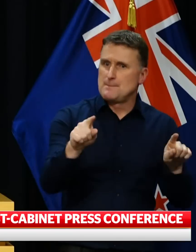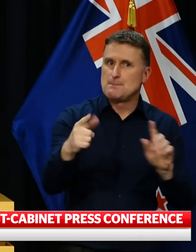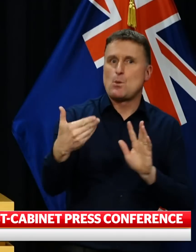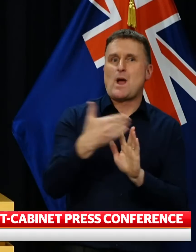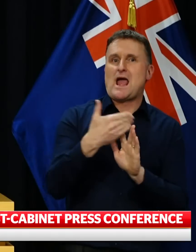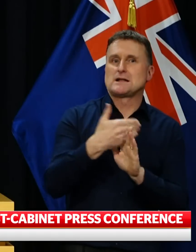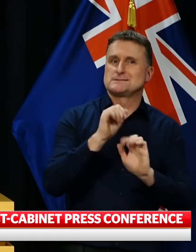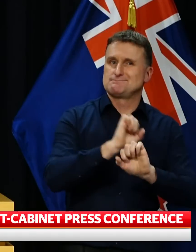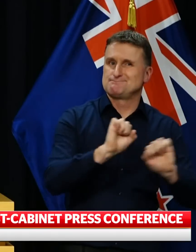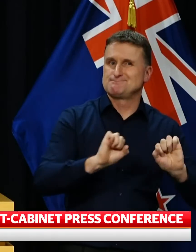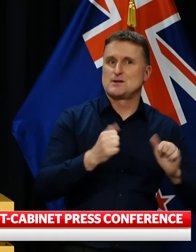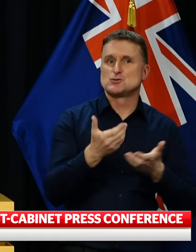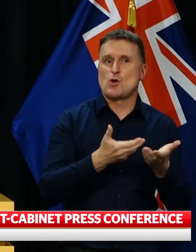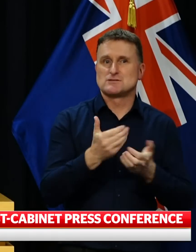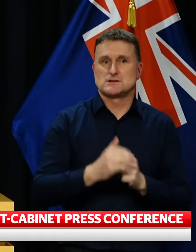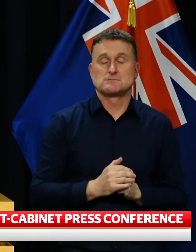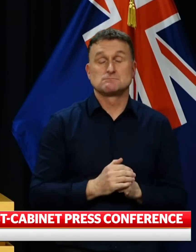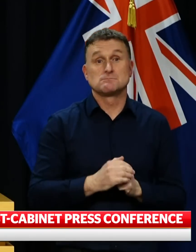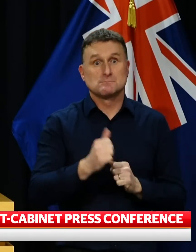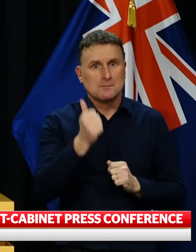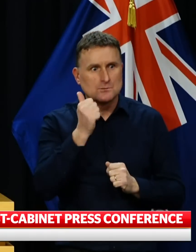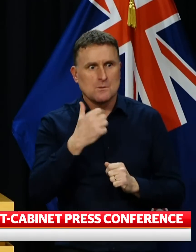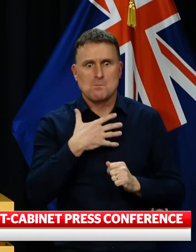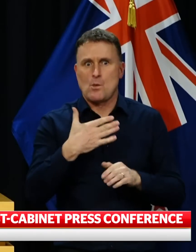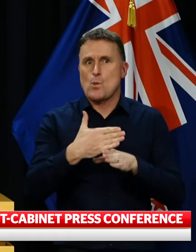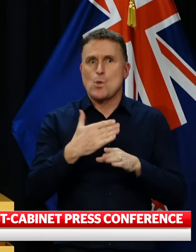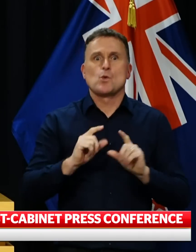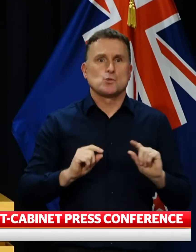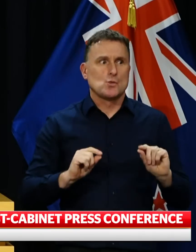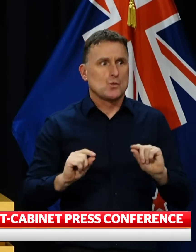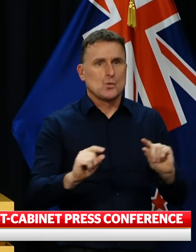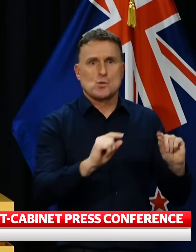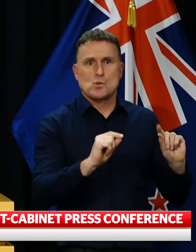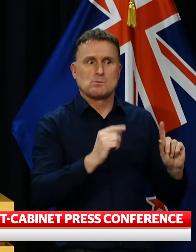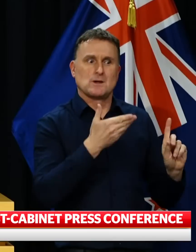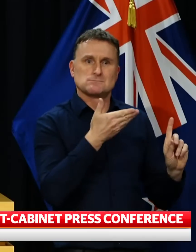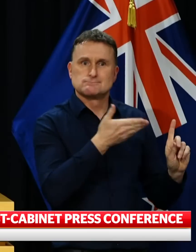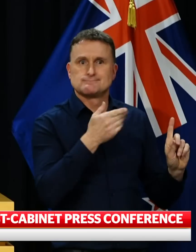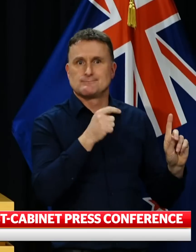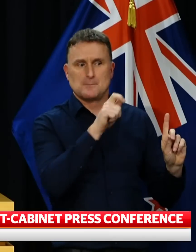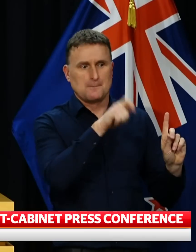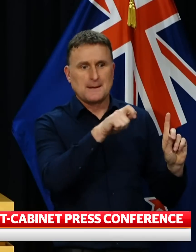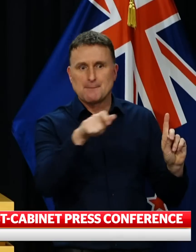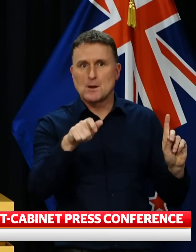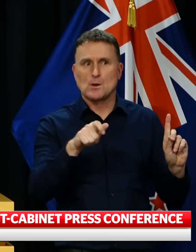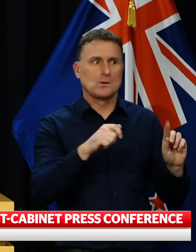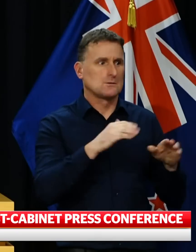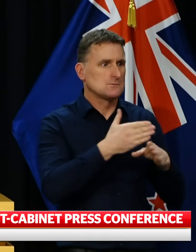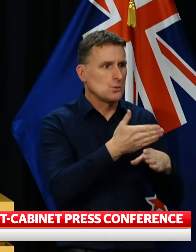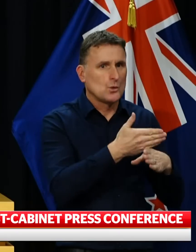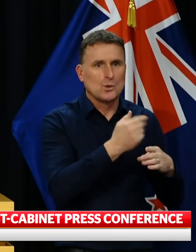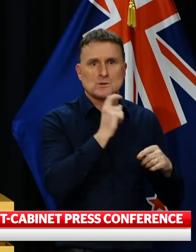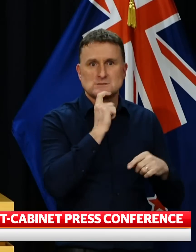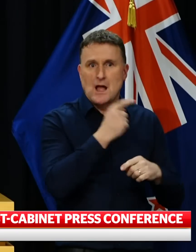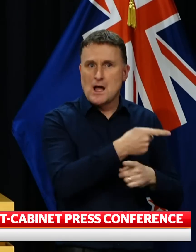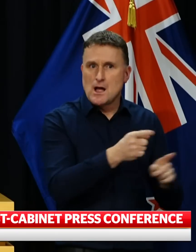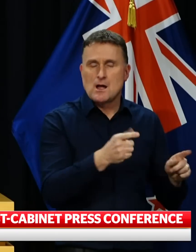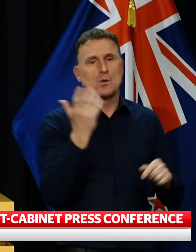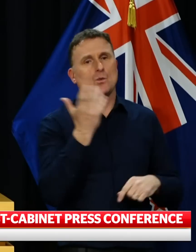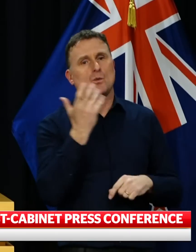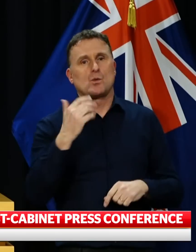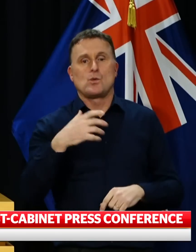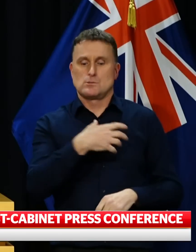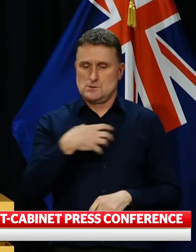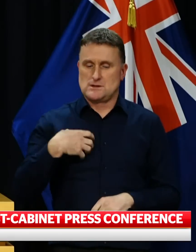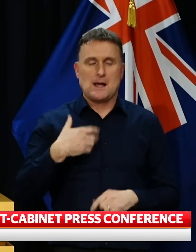them. There is more work to be done, but recognising these amazing groups of people in this way is an achievement that our government